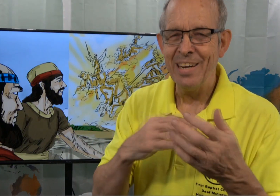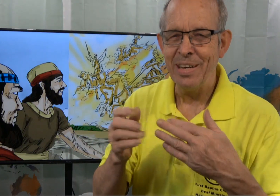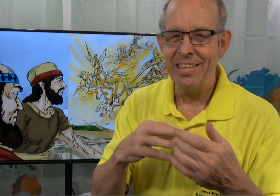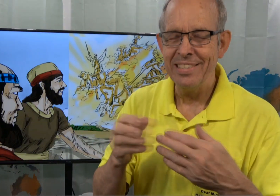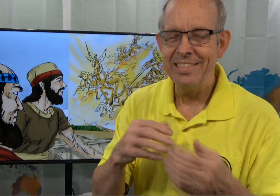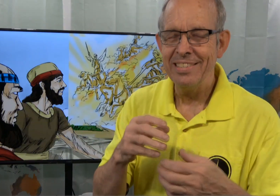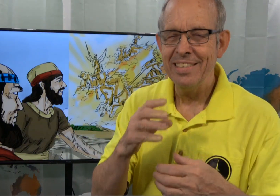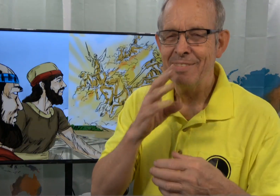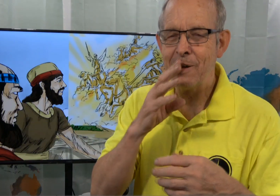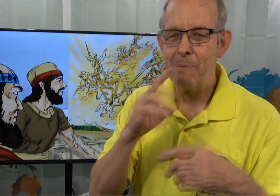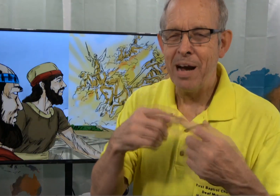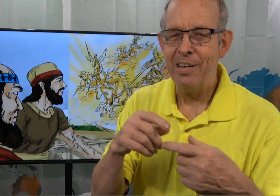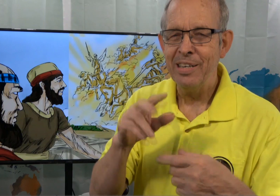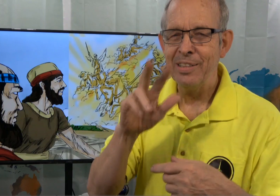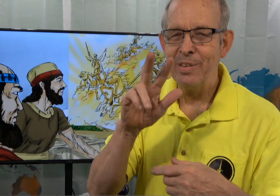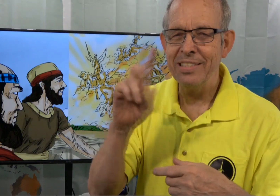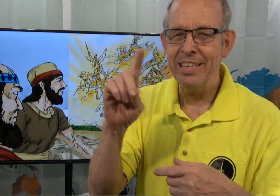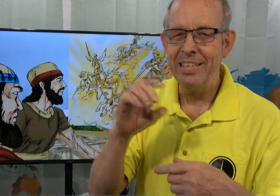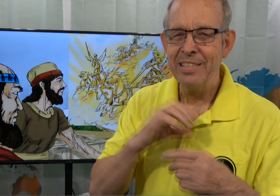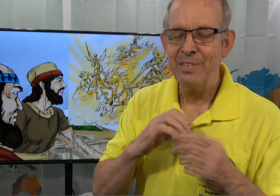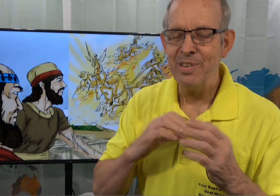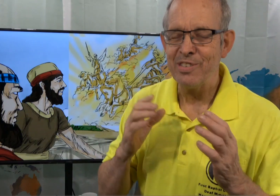Anyway, talk about D.D. Christian.